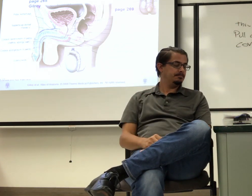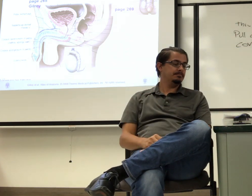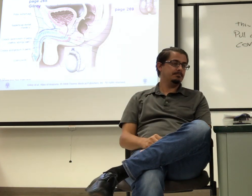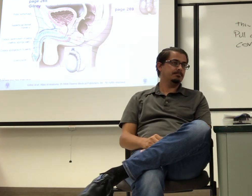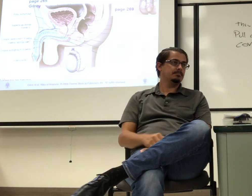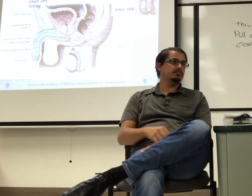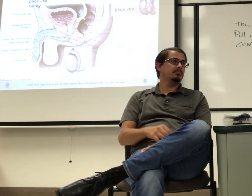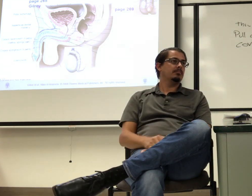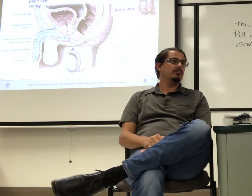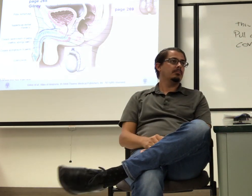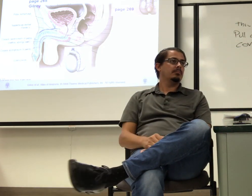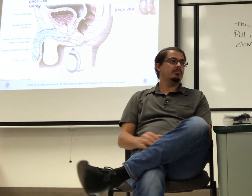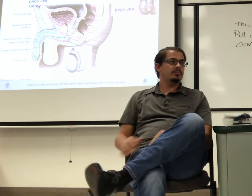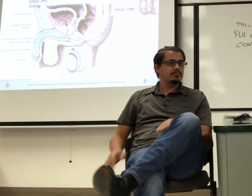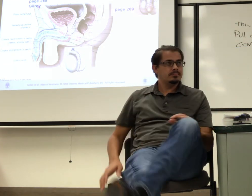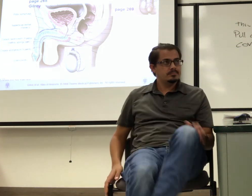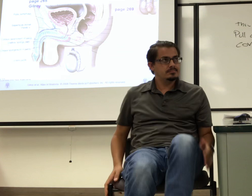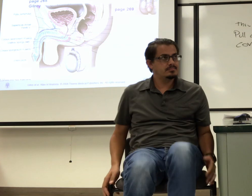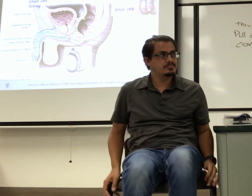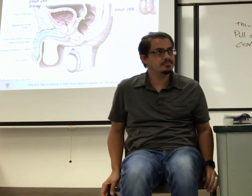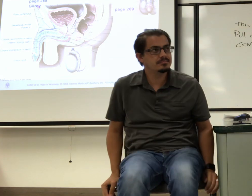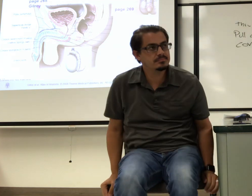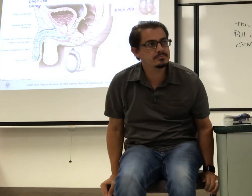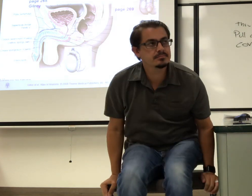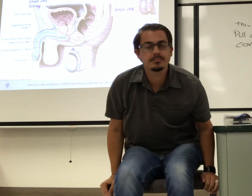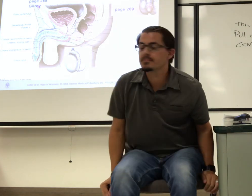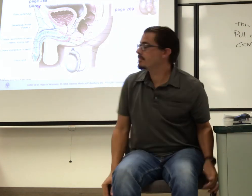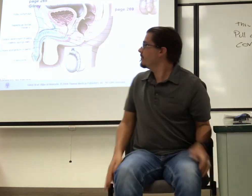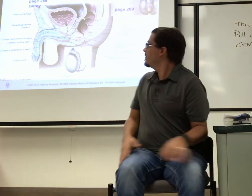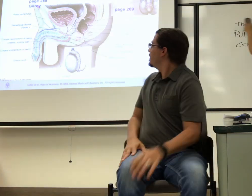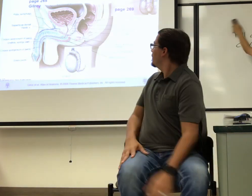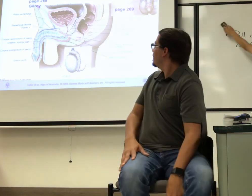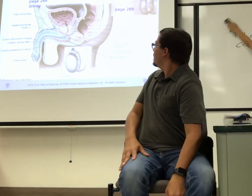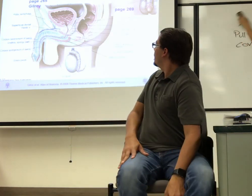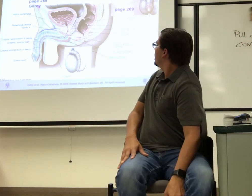what I call people call it the 3 E's.